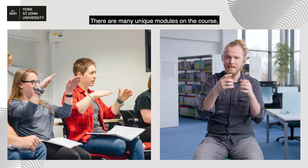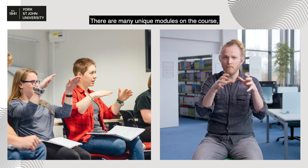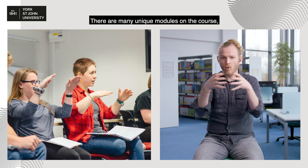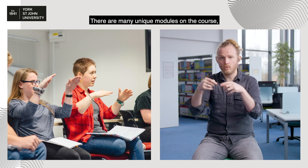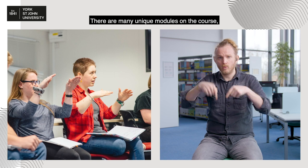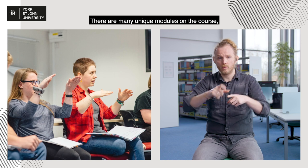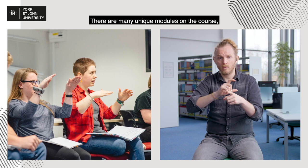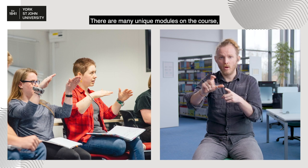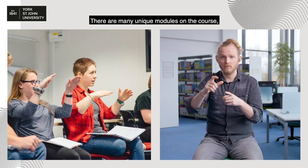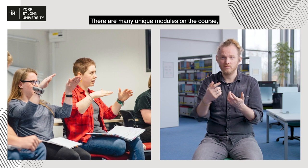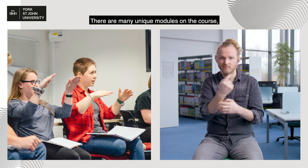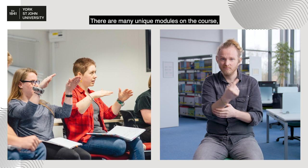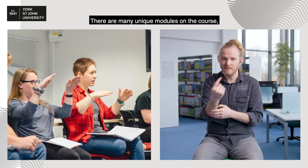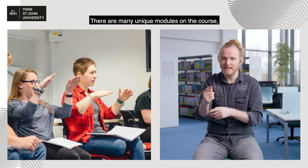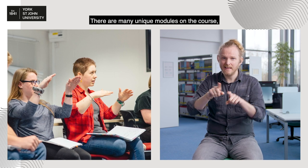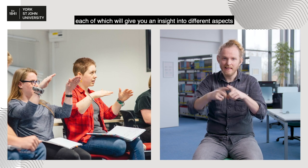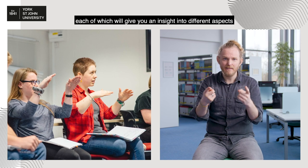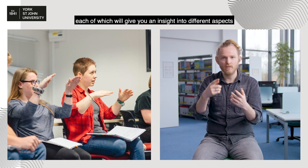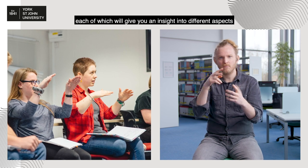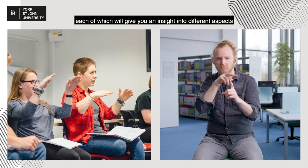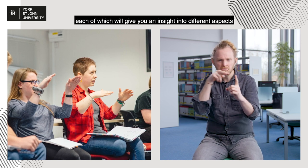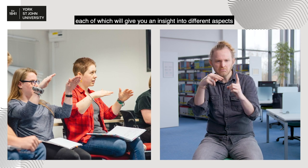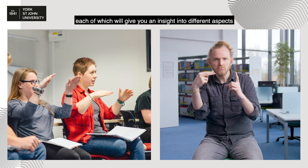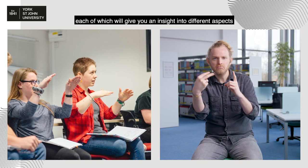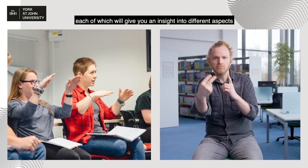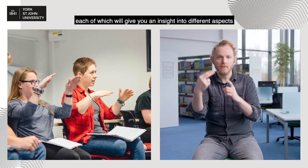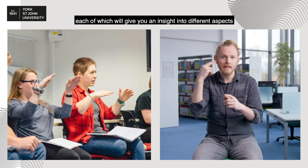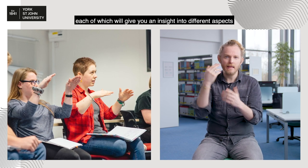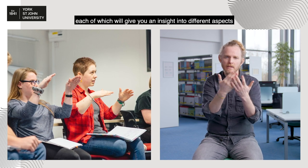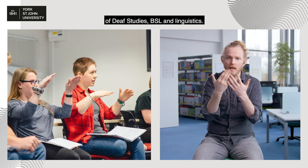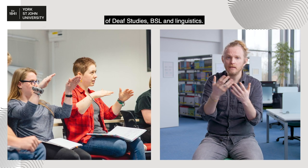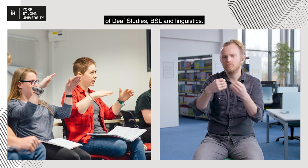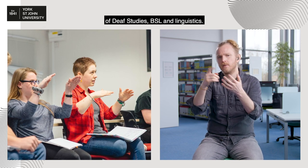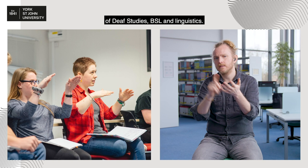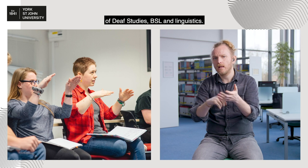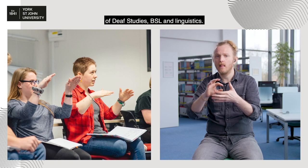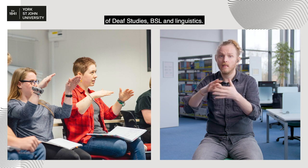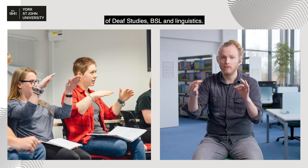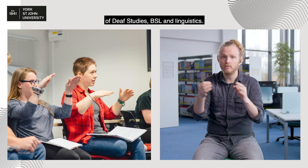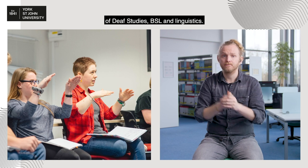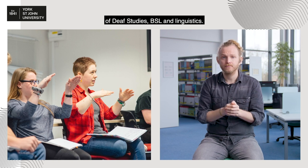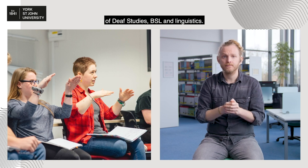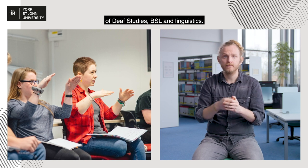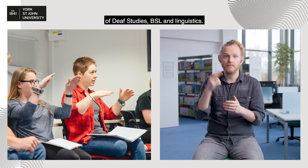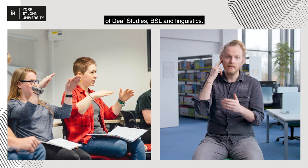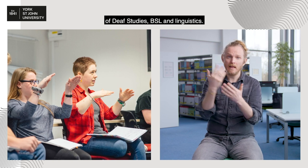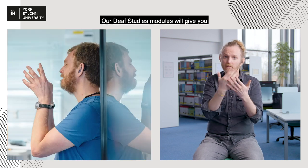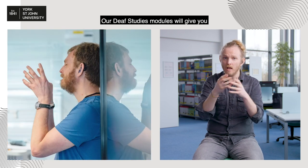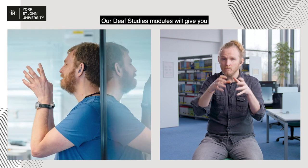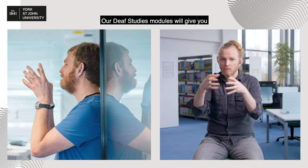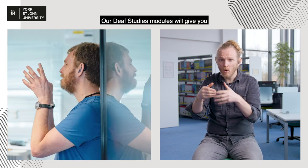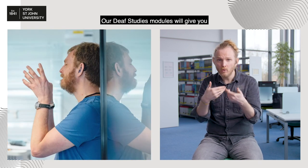There are many unique modules on the course, each of which will give you an insight into different aspects of Deaf Studies, BSL and Linguistics.